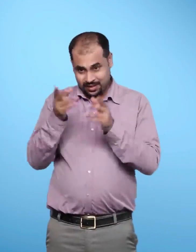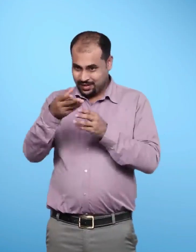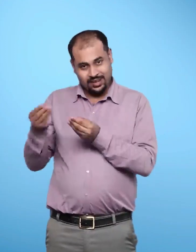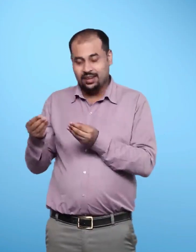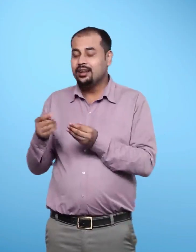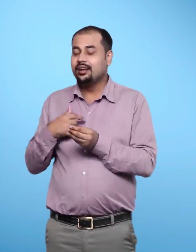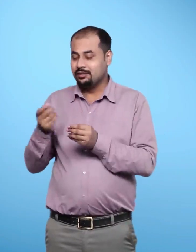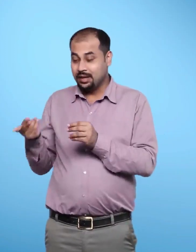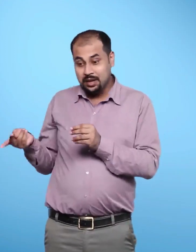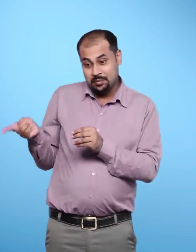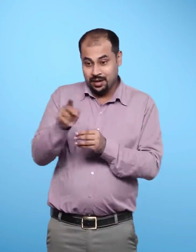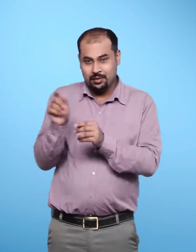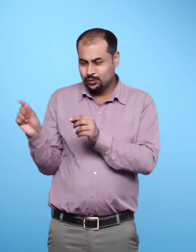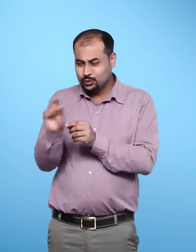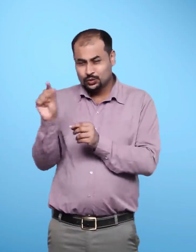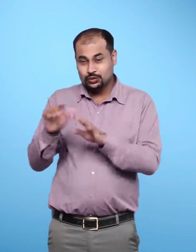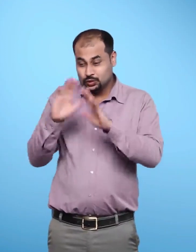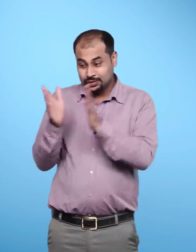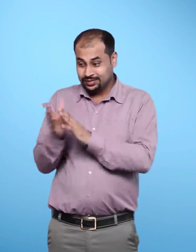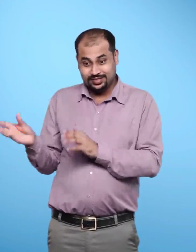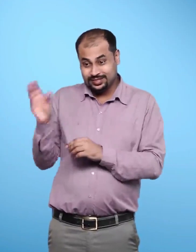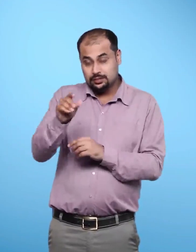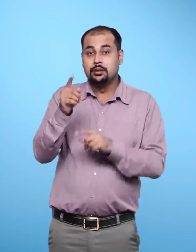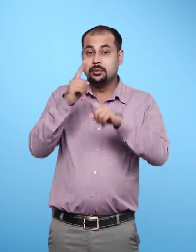They will return it with interest.